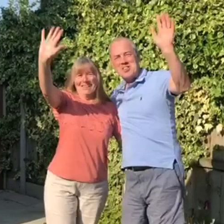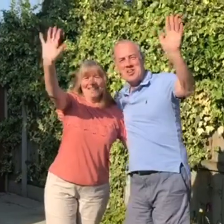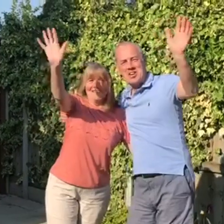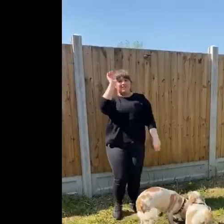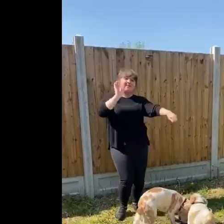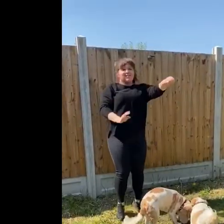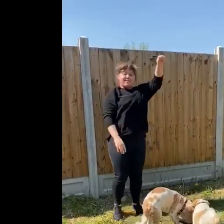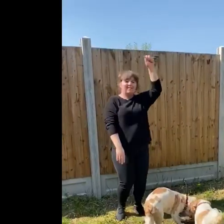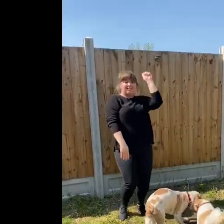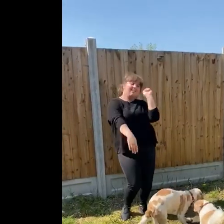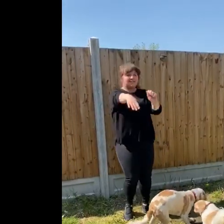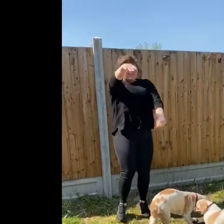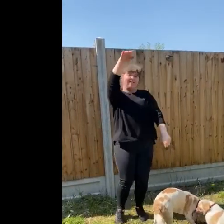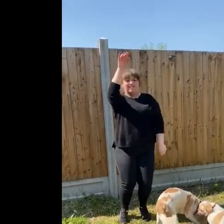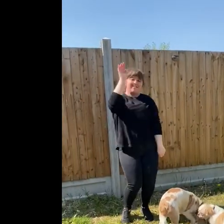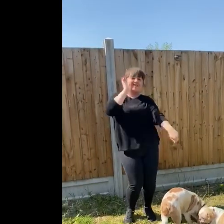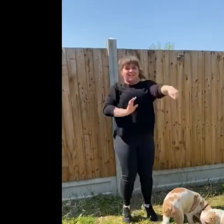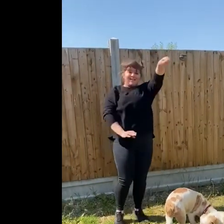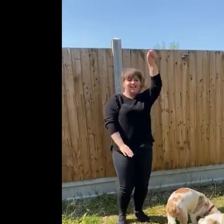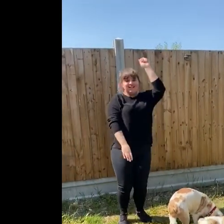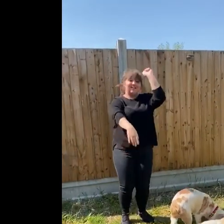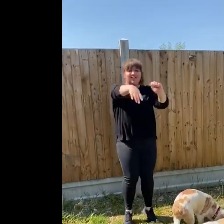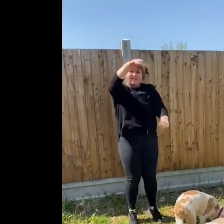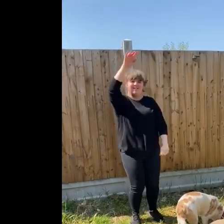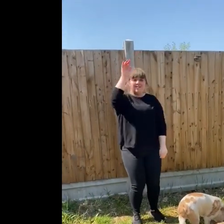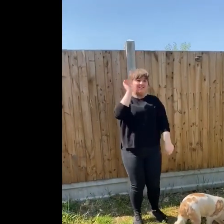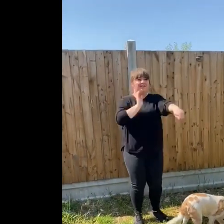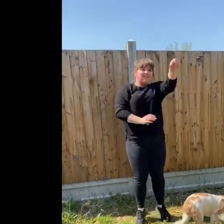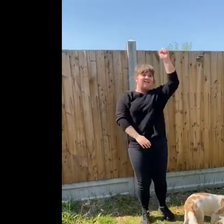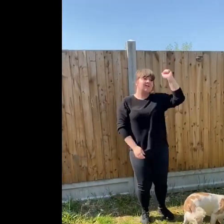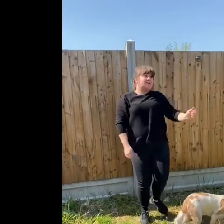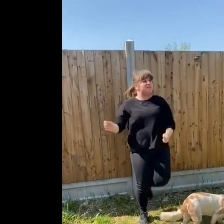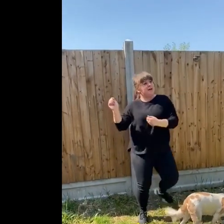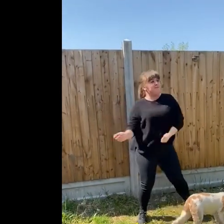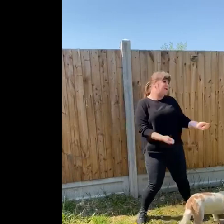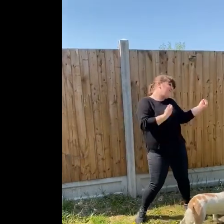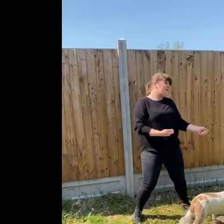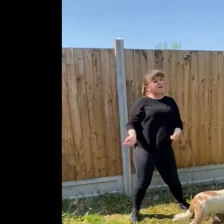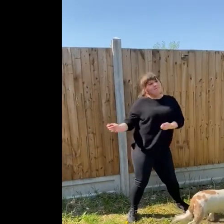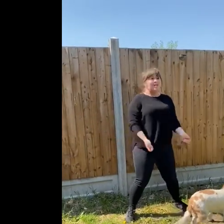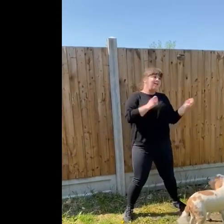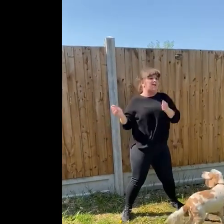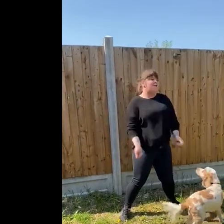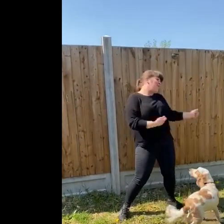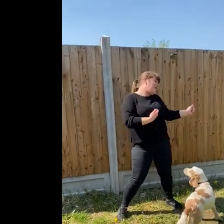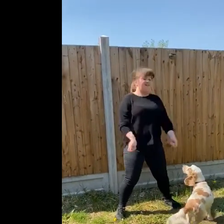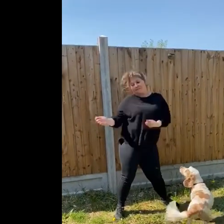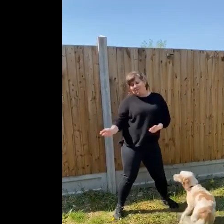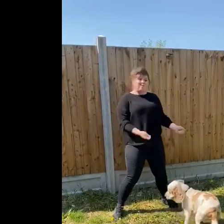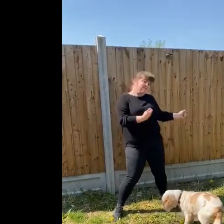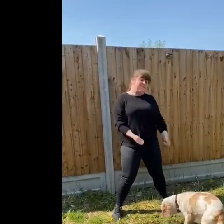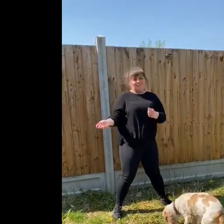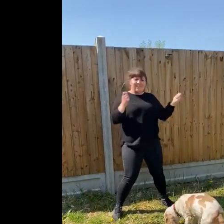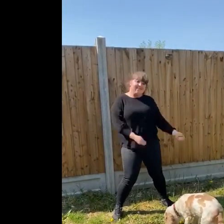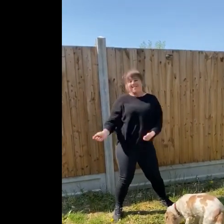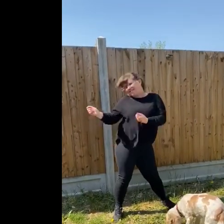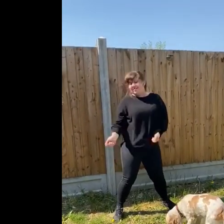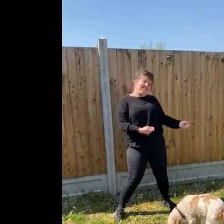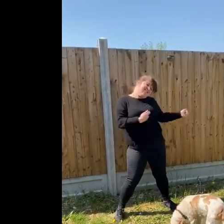Your love is too high Bring me down Canaan Bring me down I said Because I'm happy Clap